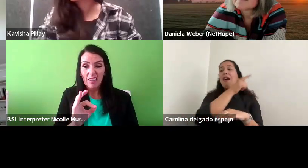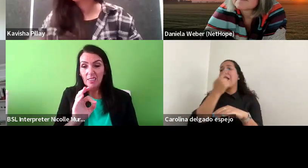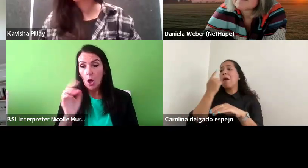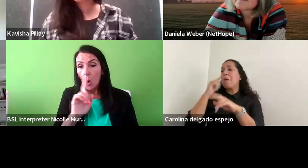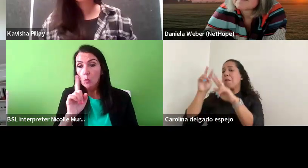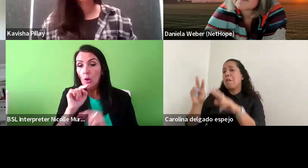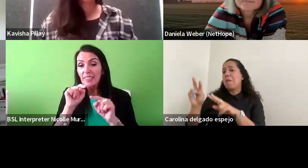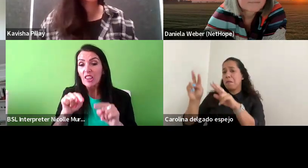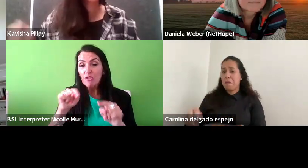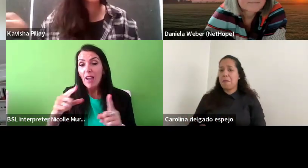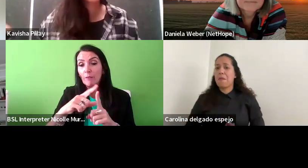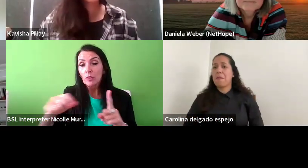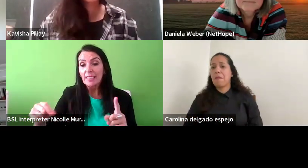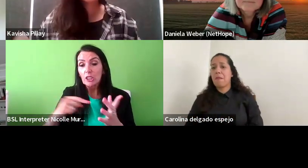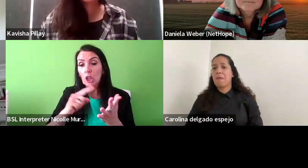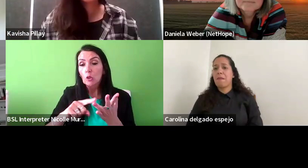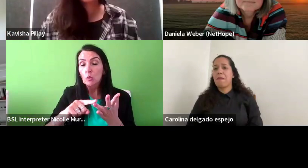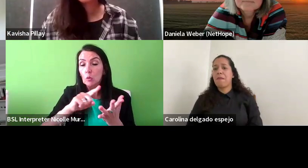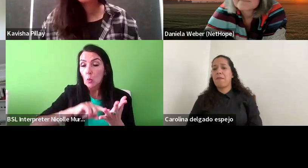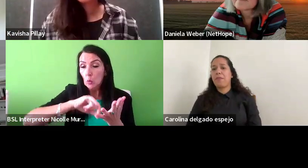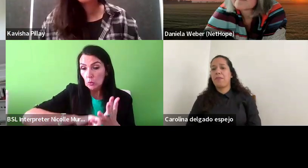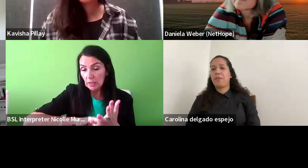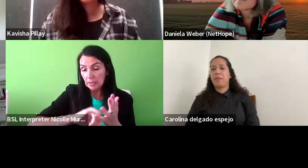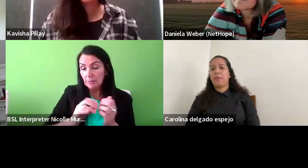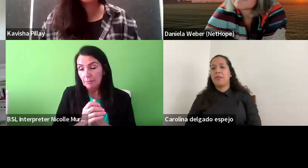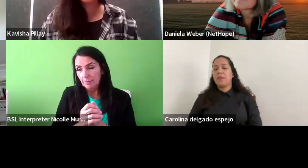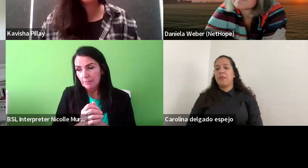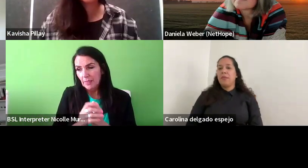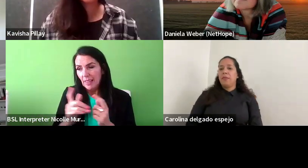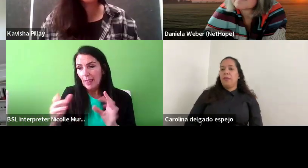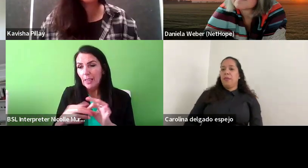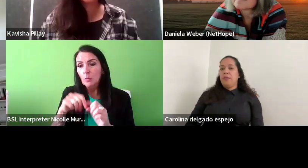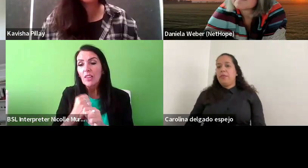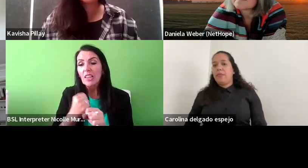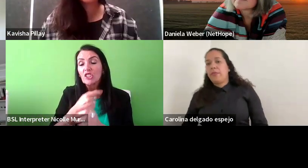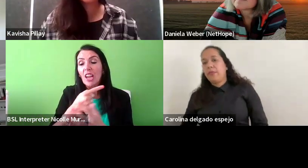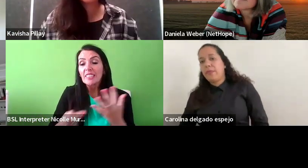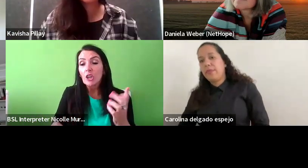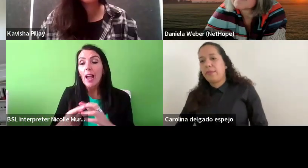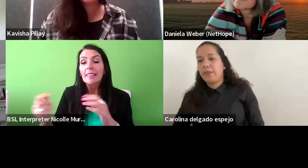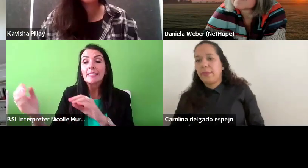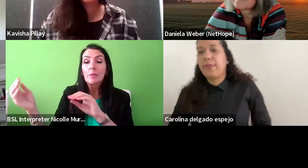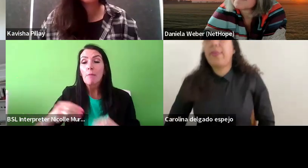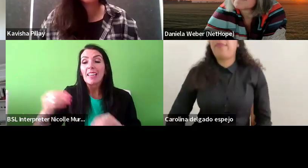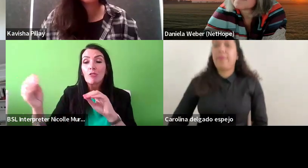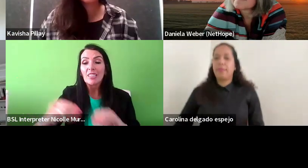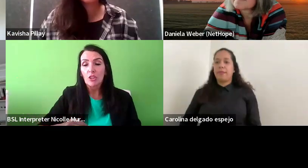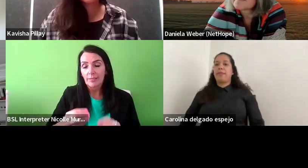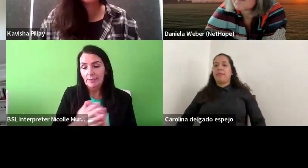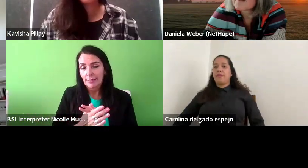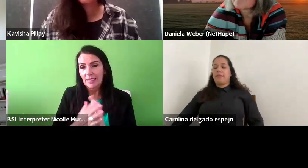threats for digital tools, climate robotics, in the context of gender and migration? Maybe